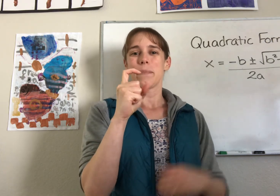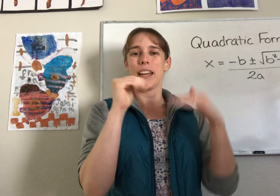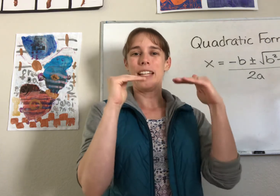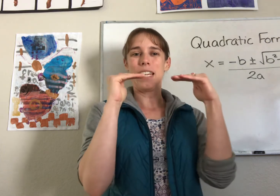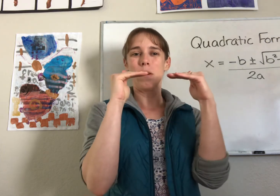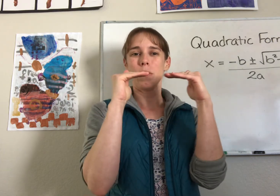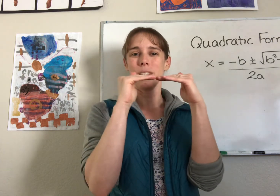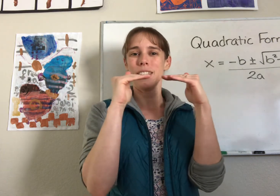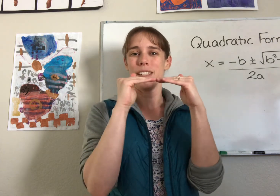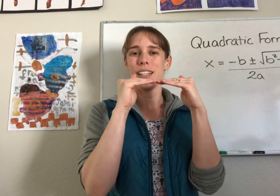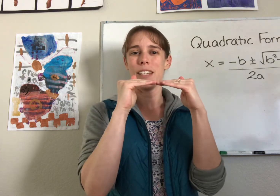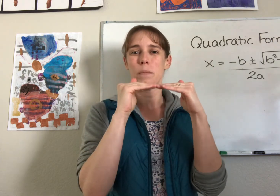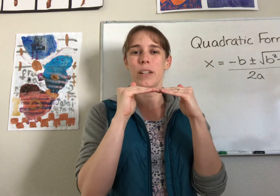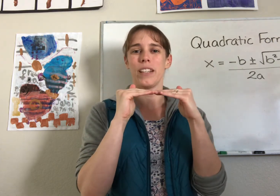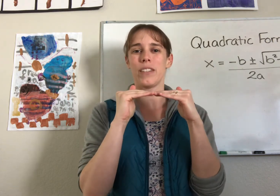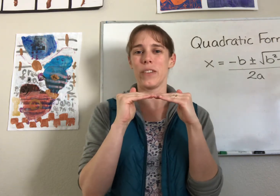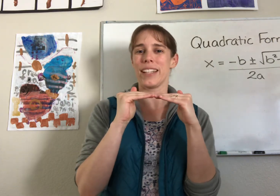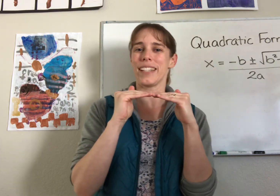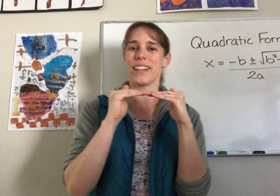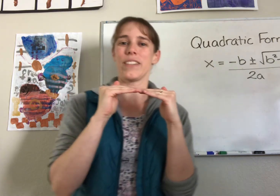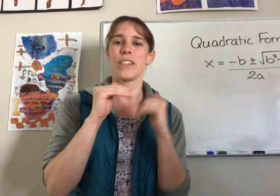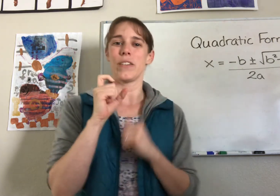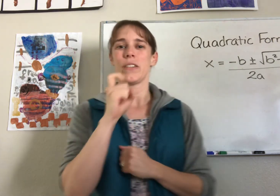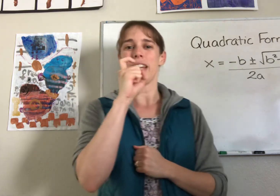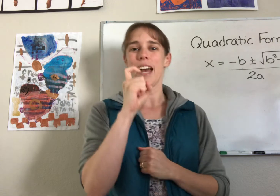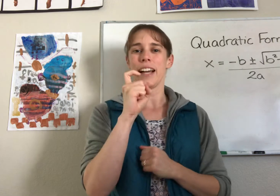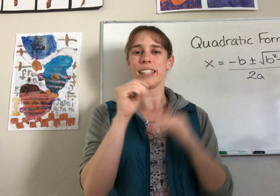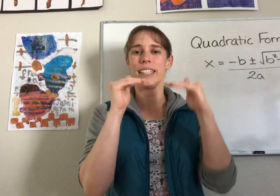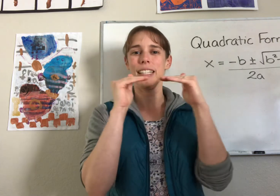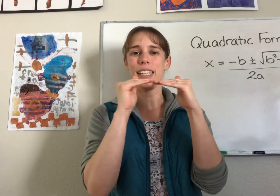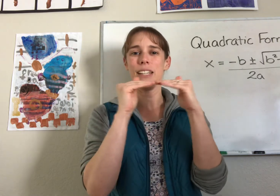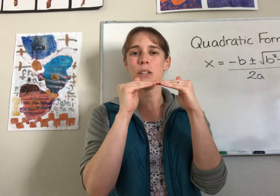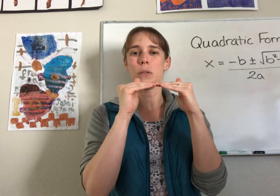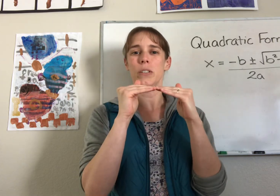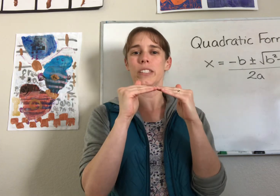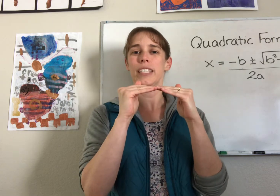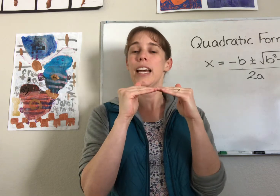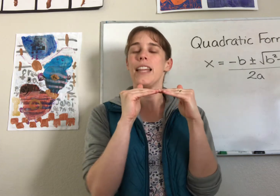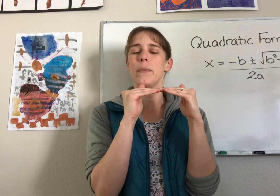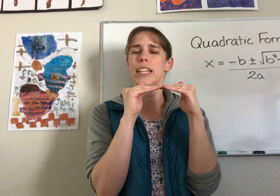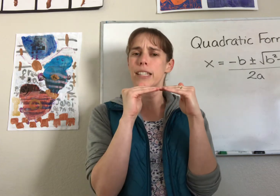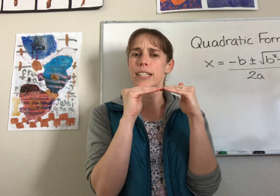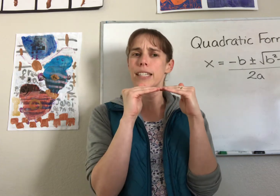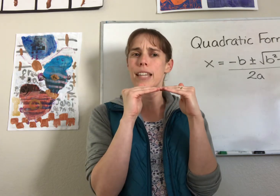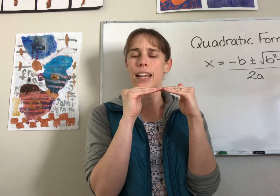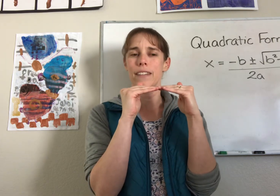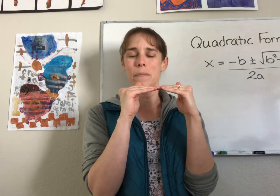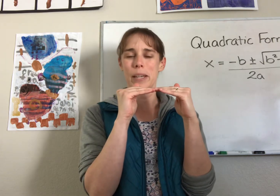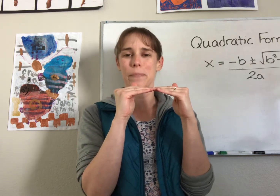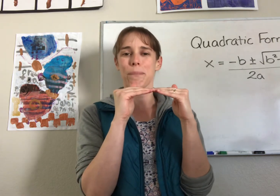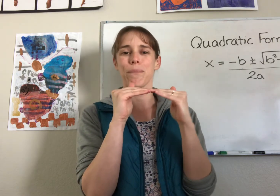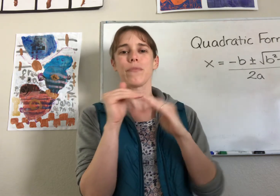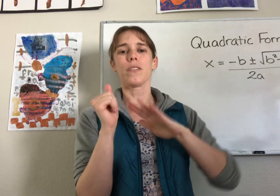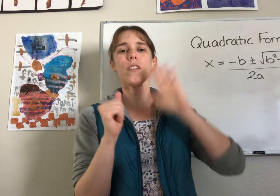And equals is putting these two hands together. So you say X equals, and then we need negative B.